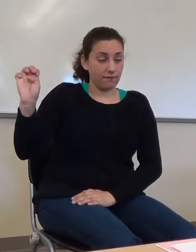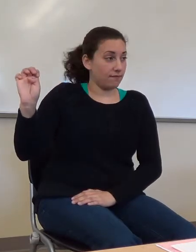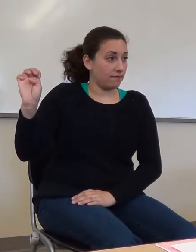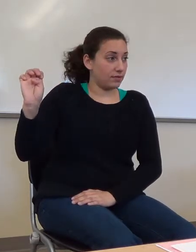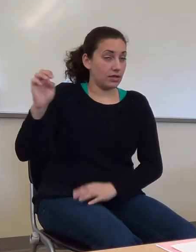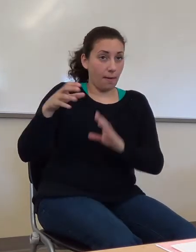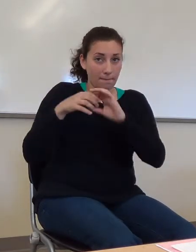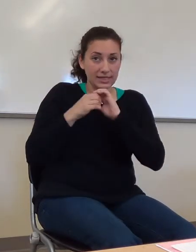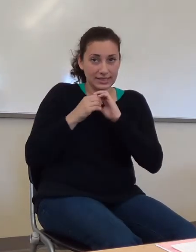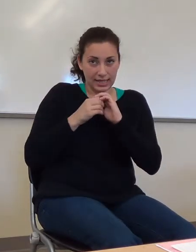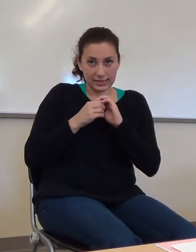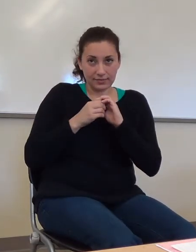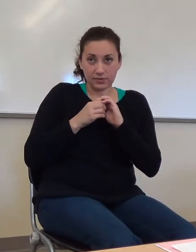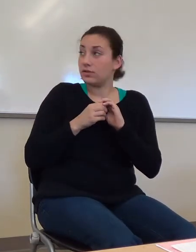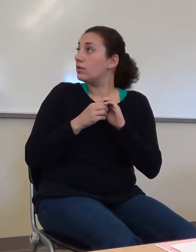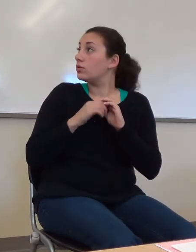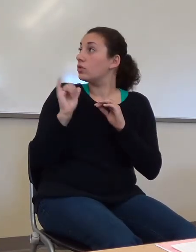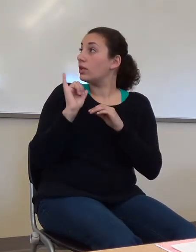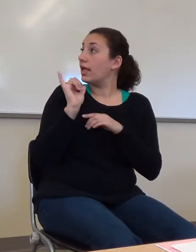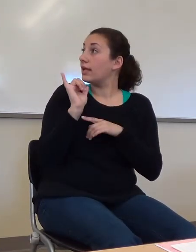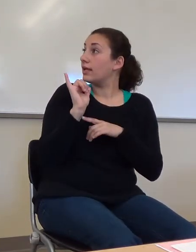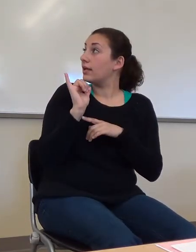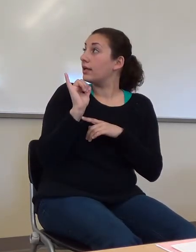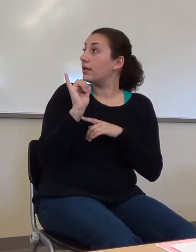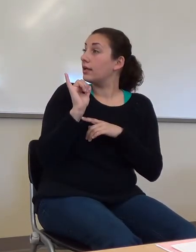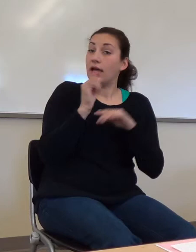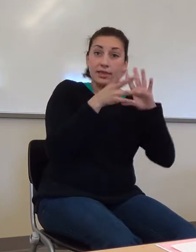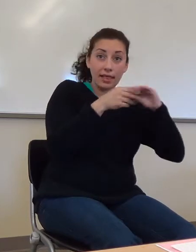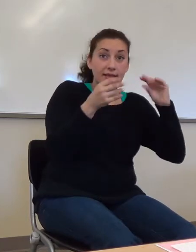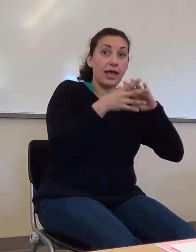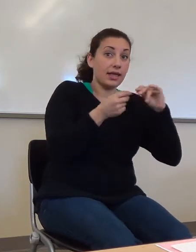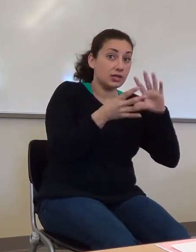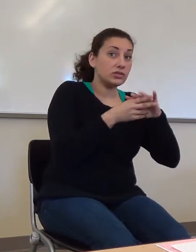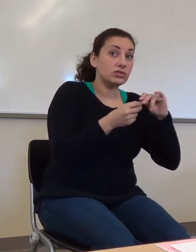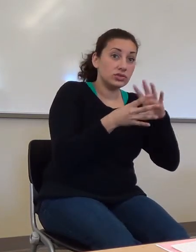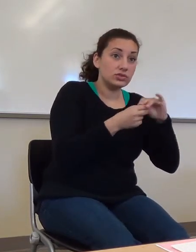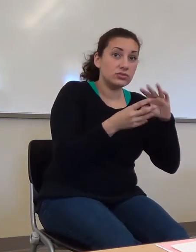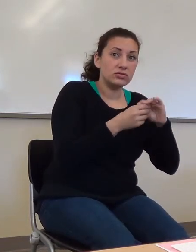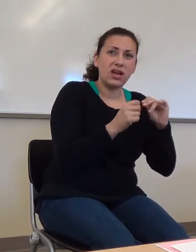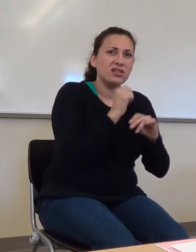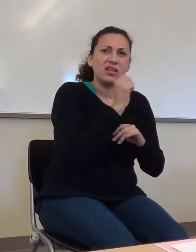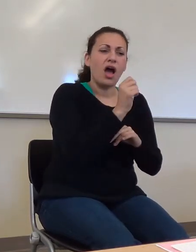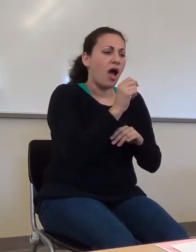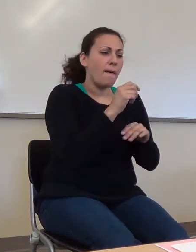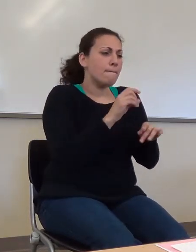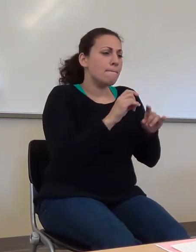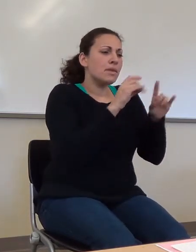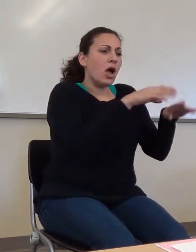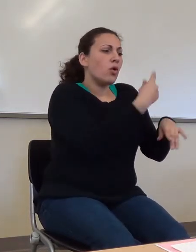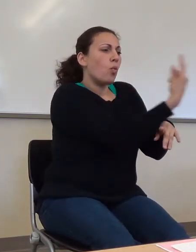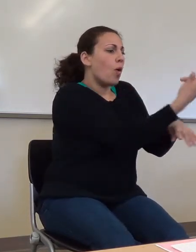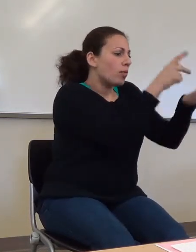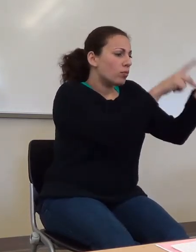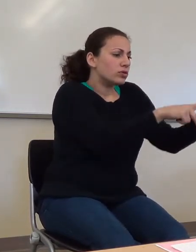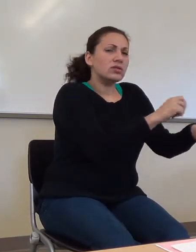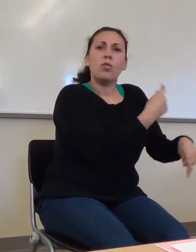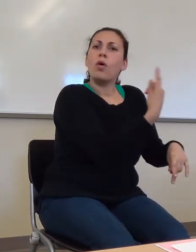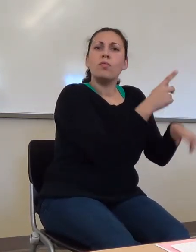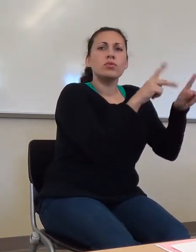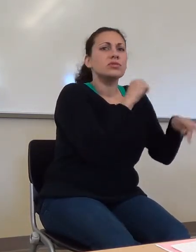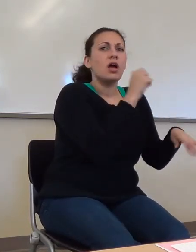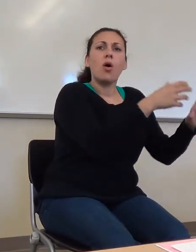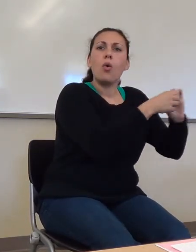in other words, the tails belong to not just one old wife, but a whole lot of